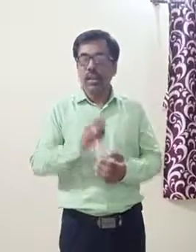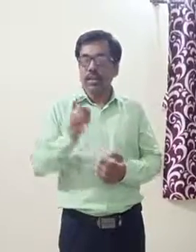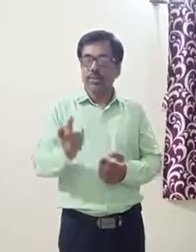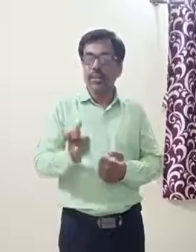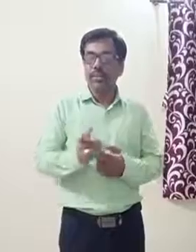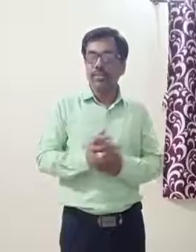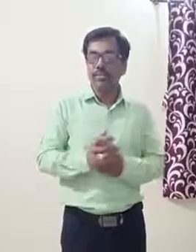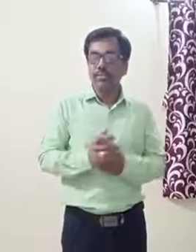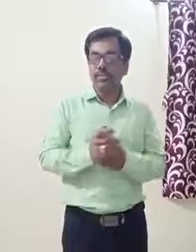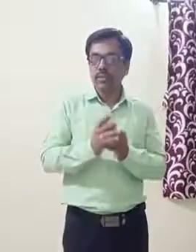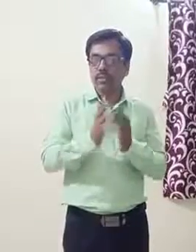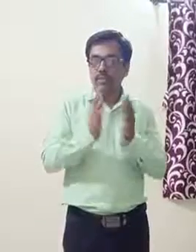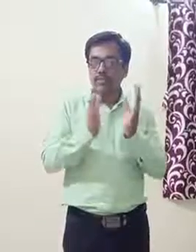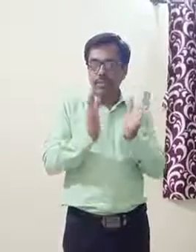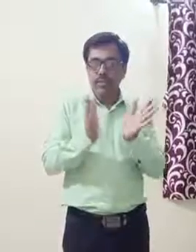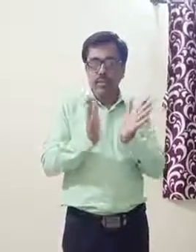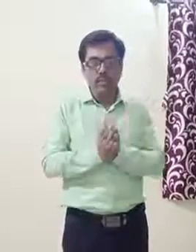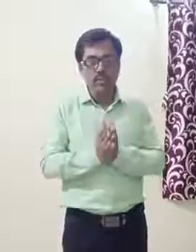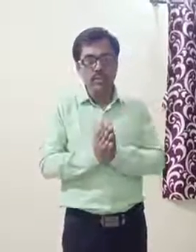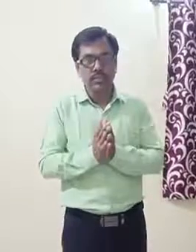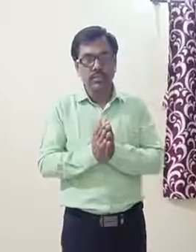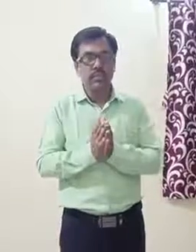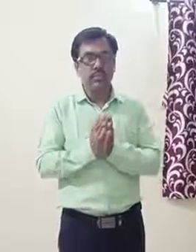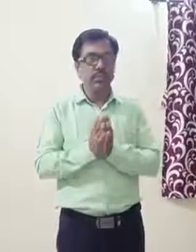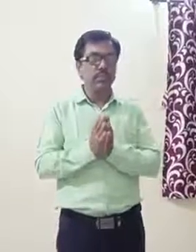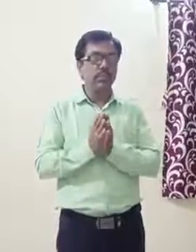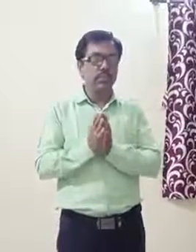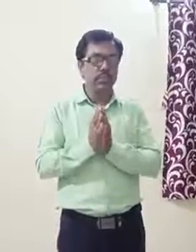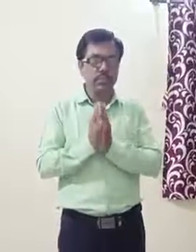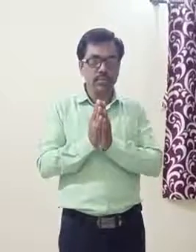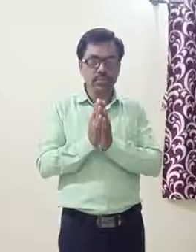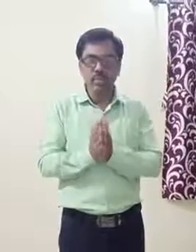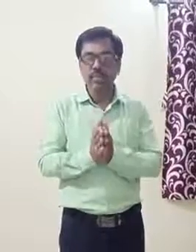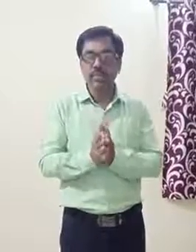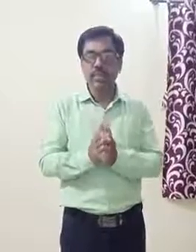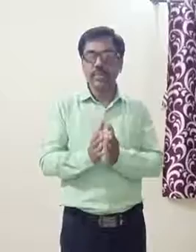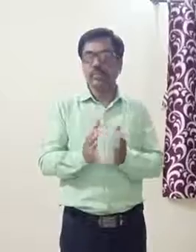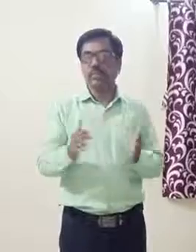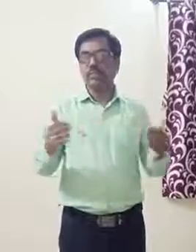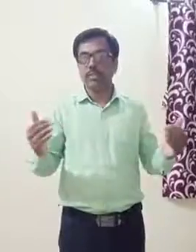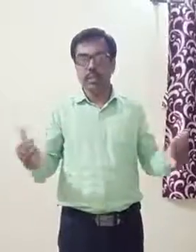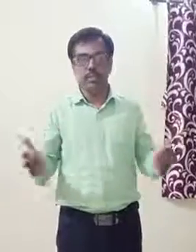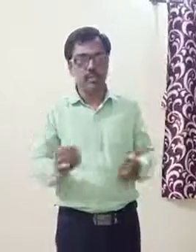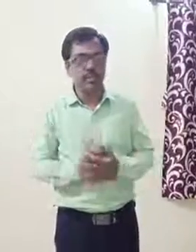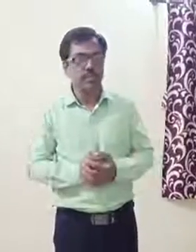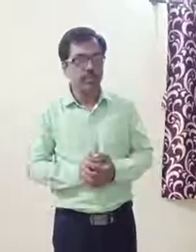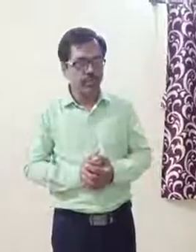After that, when we learn that French Revolution is the first clear expression of the nationalism in Europe,